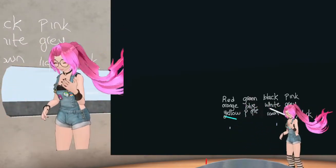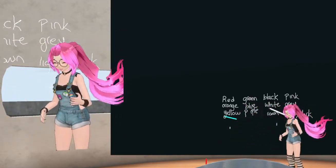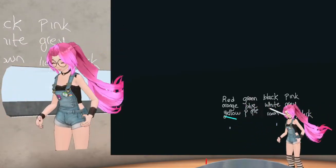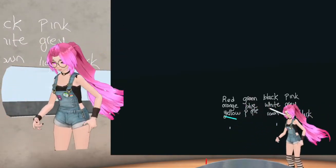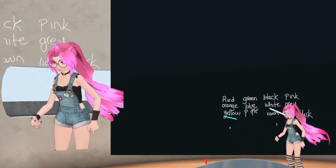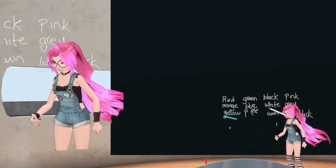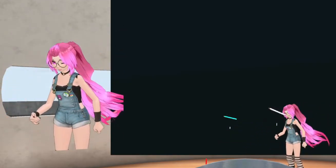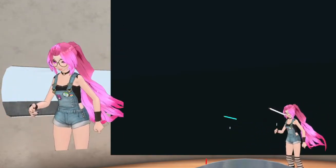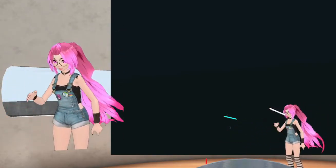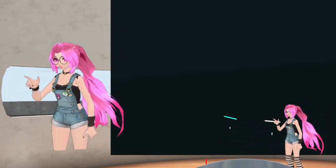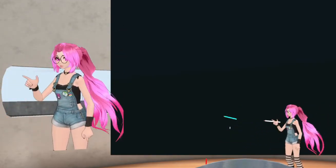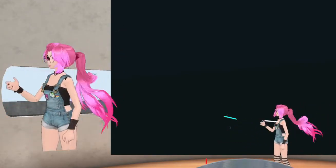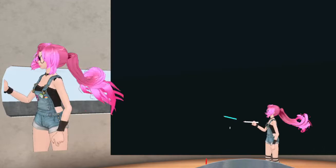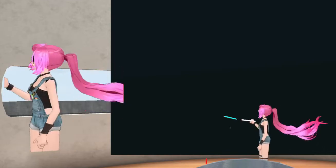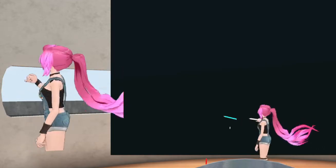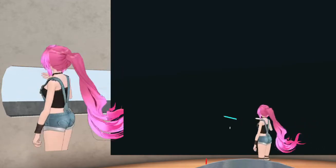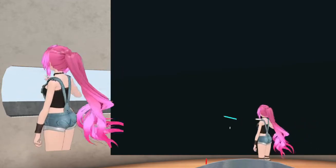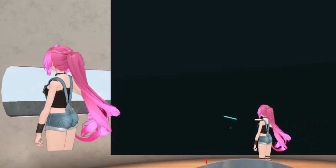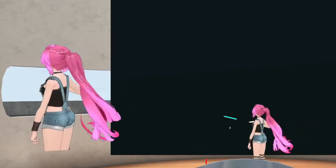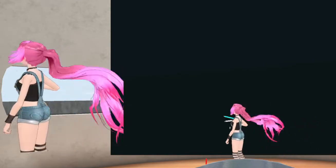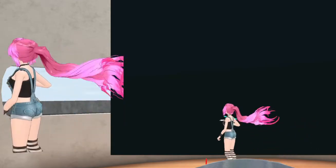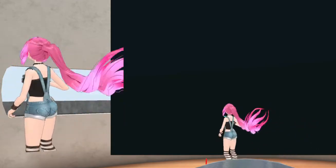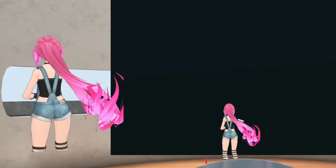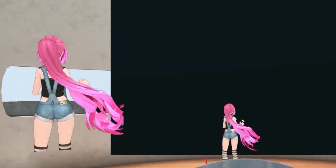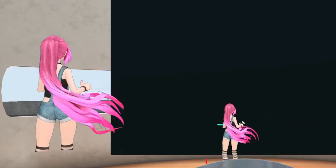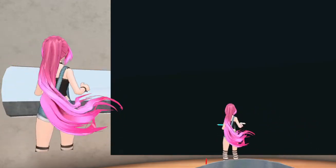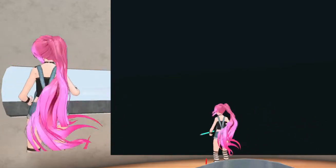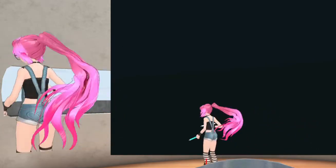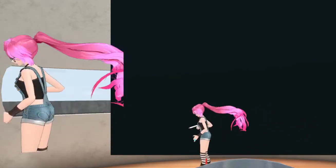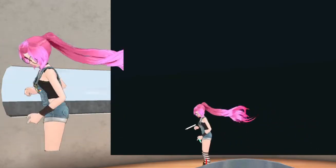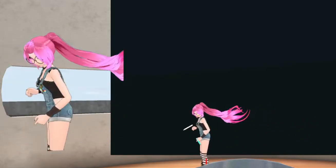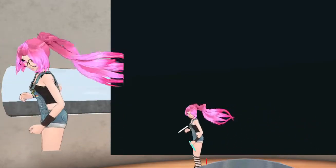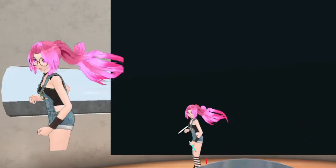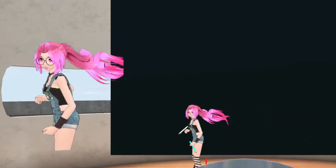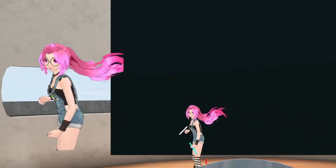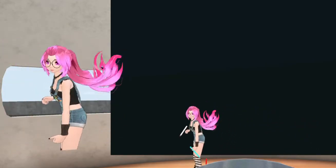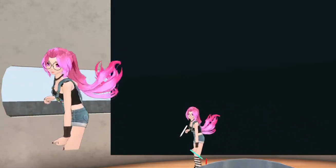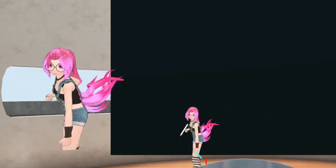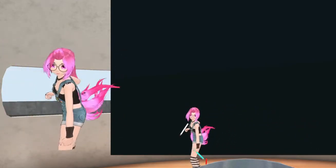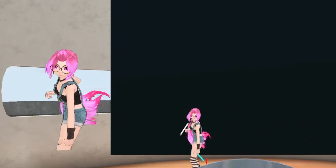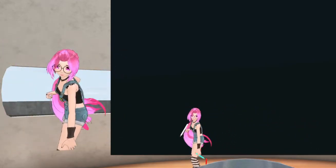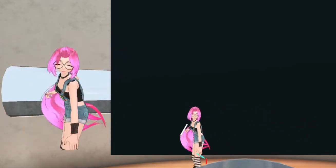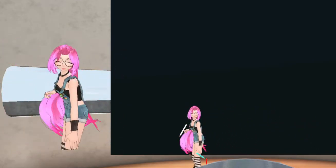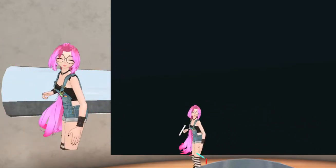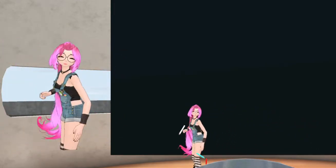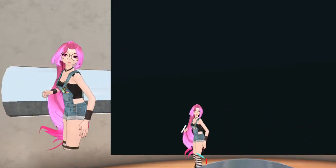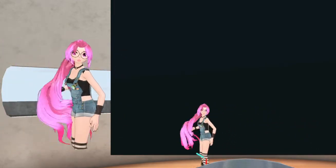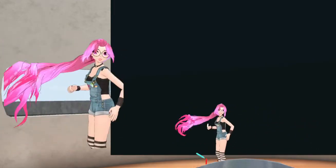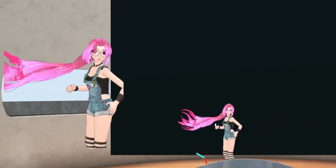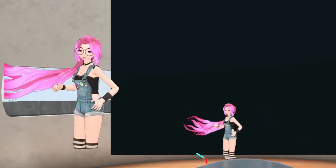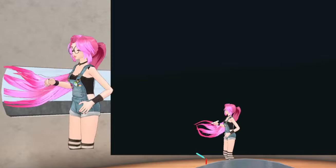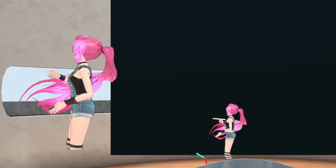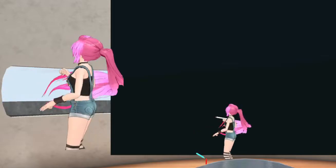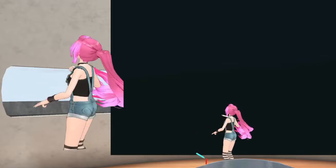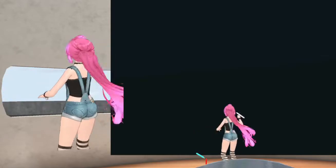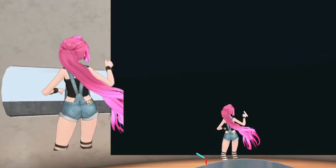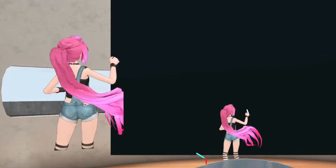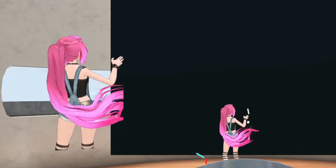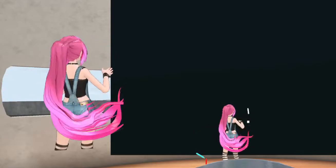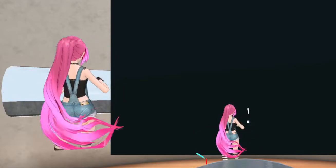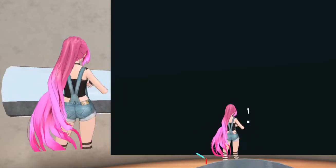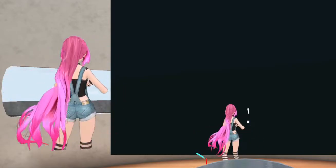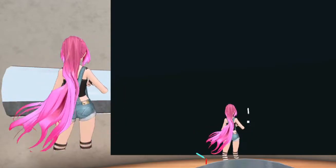No So comment. now that we have all the colors, we could use them to describe things. So I'll write a list of